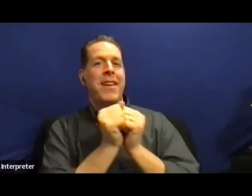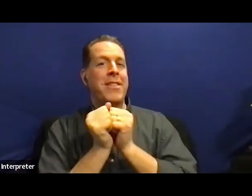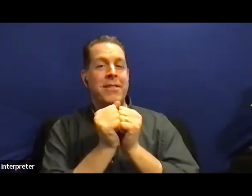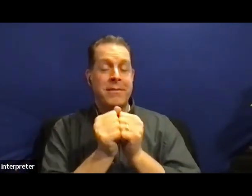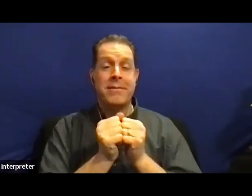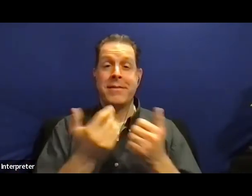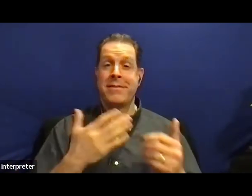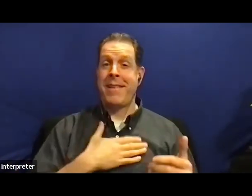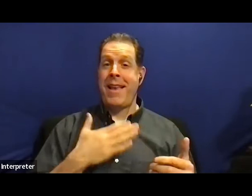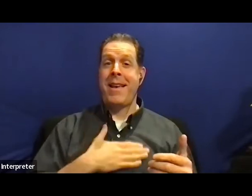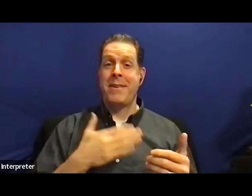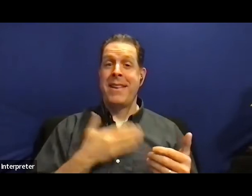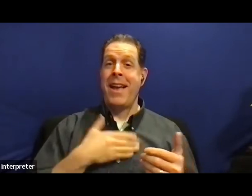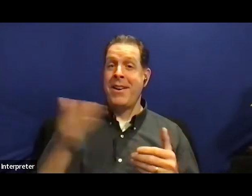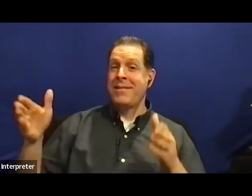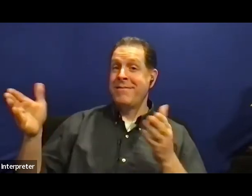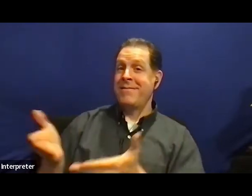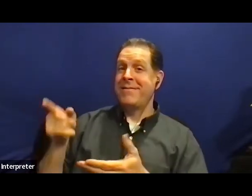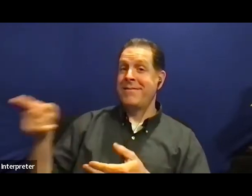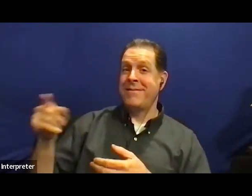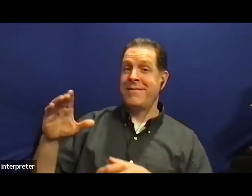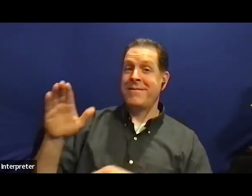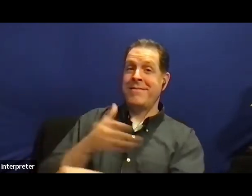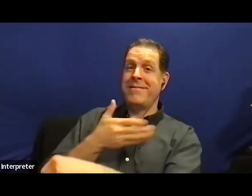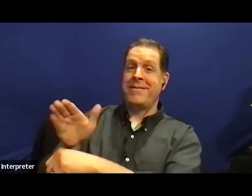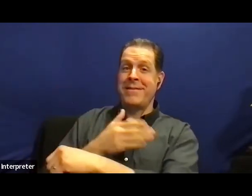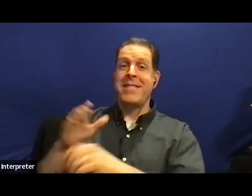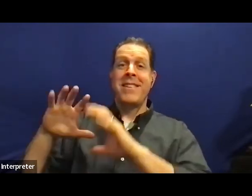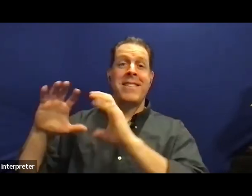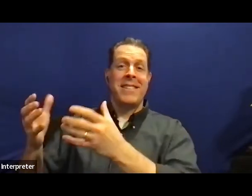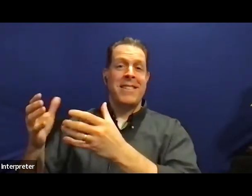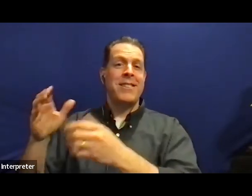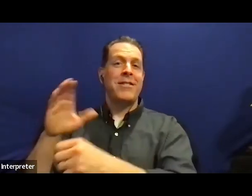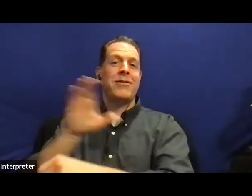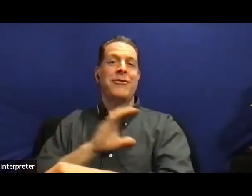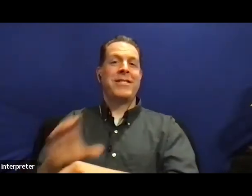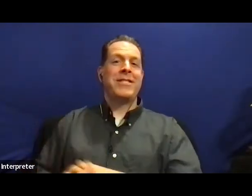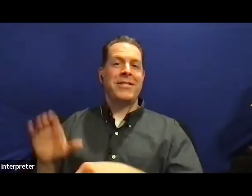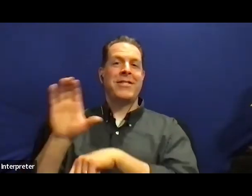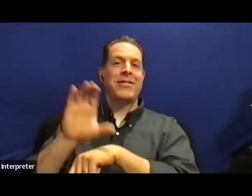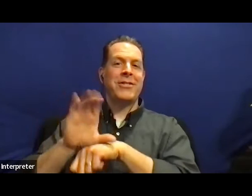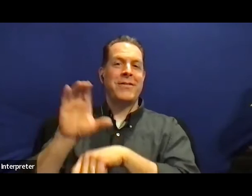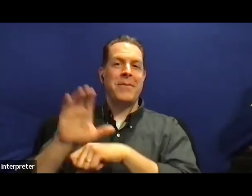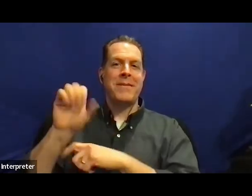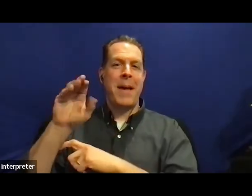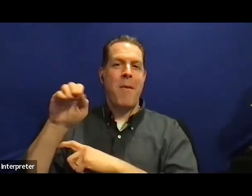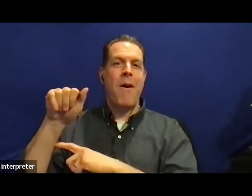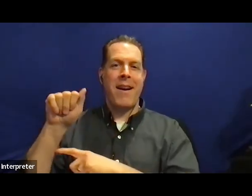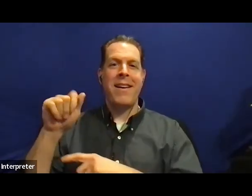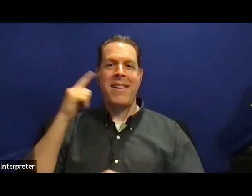to introduce the choir from the Congregational Christian Church for American Samoa for singing the National